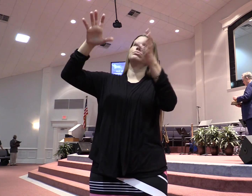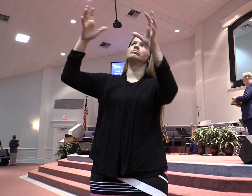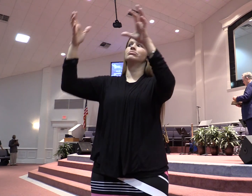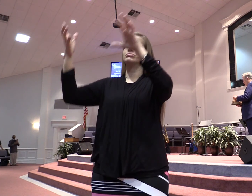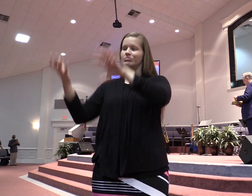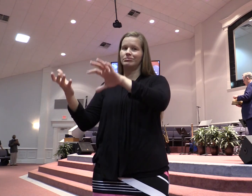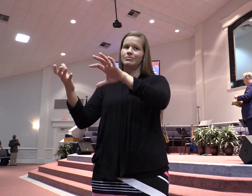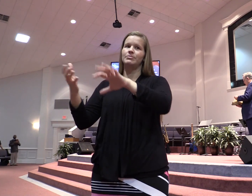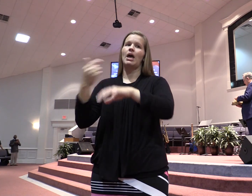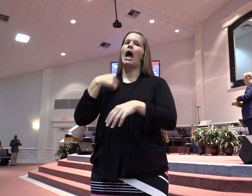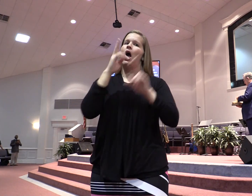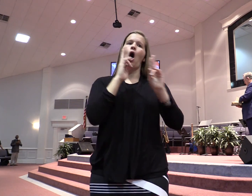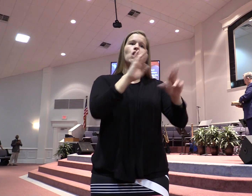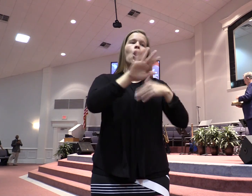paramedics,